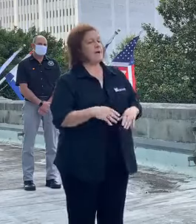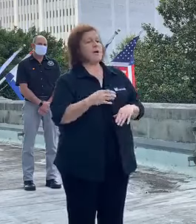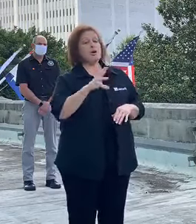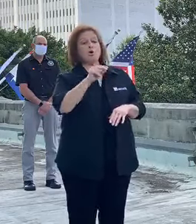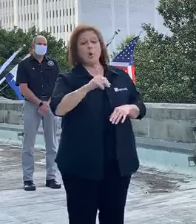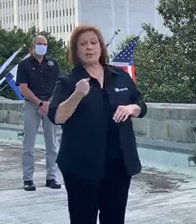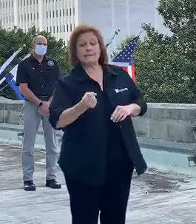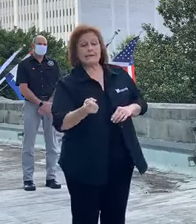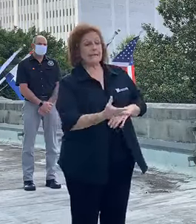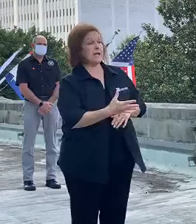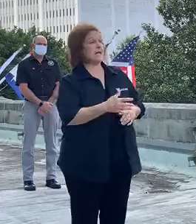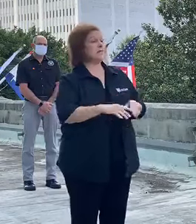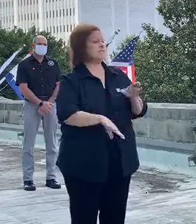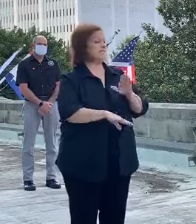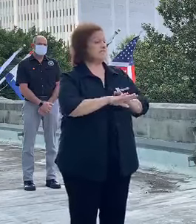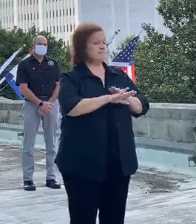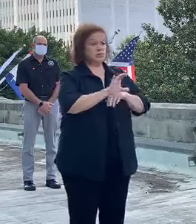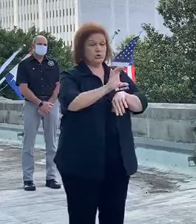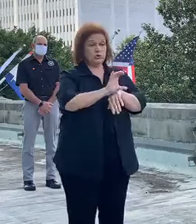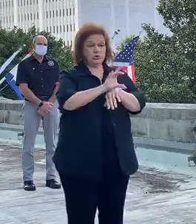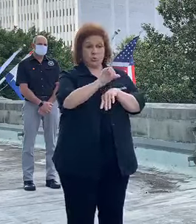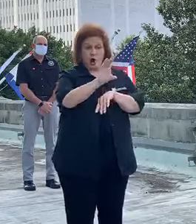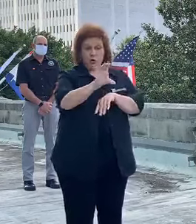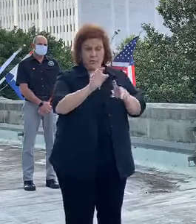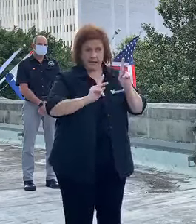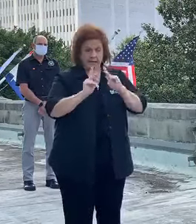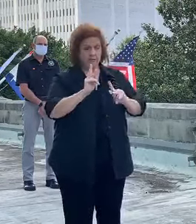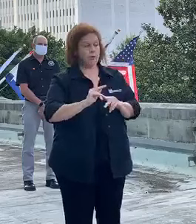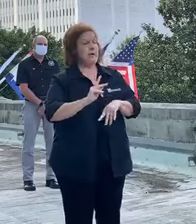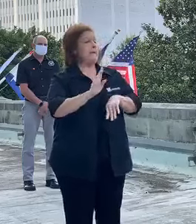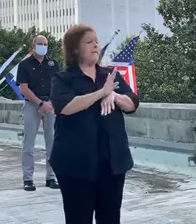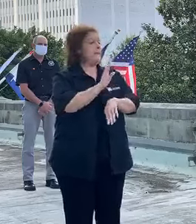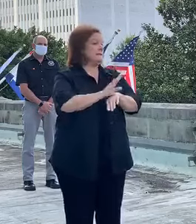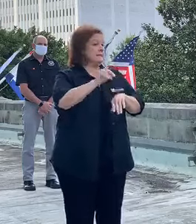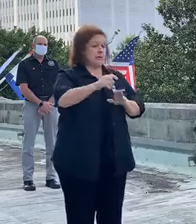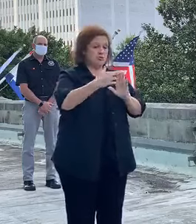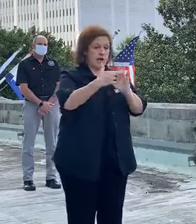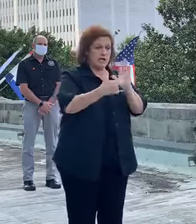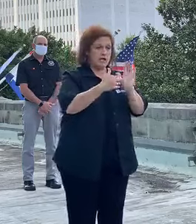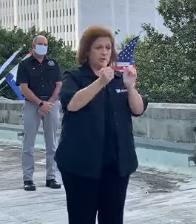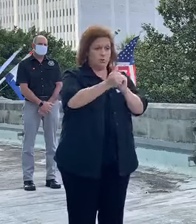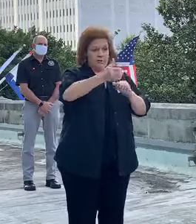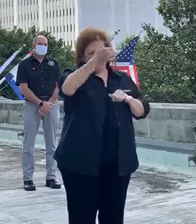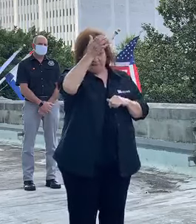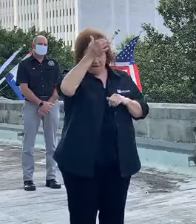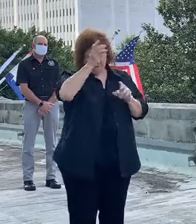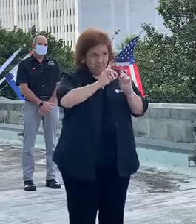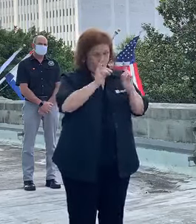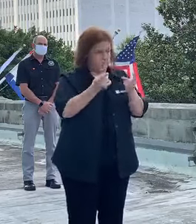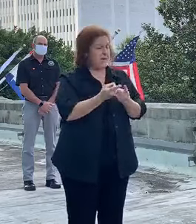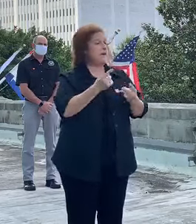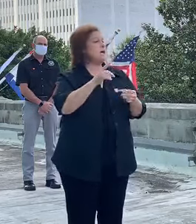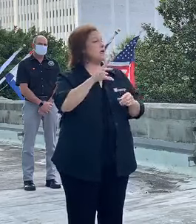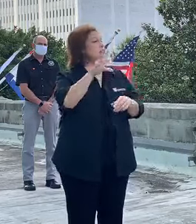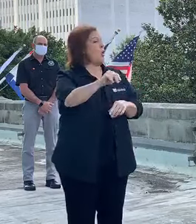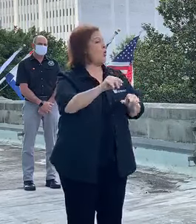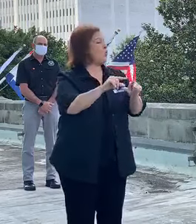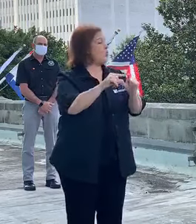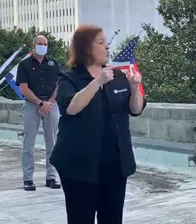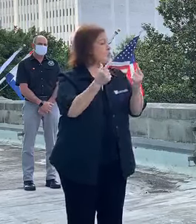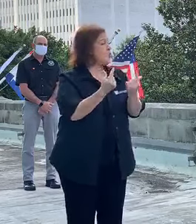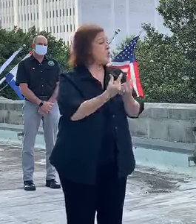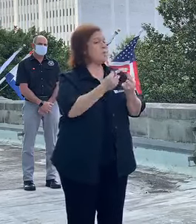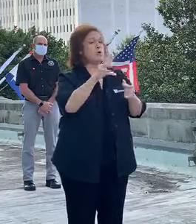casinos, churches capped at 100. We require businesses to register with the state fire marshal. No groups,